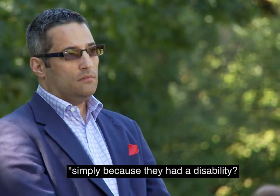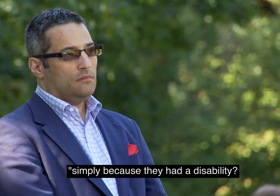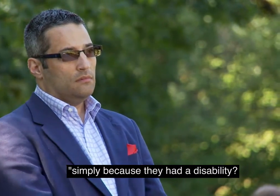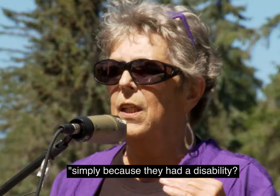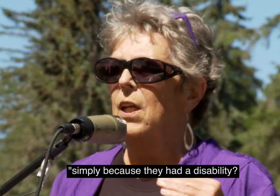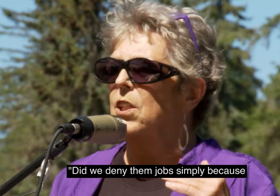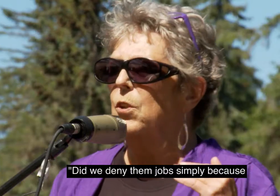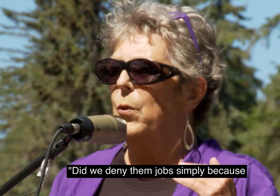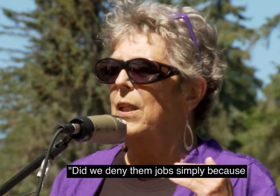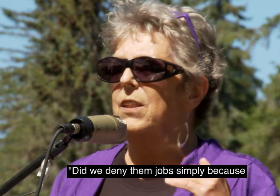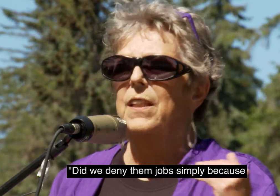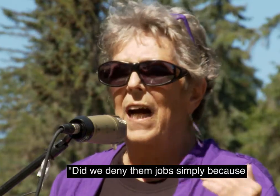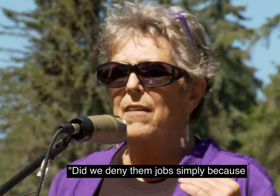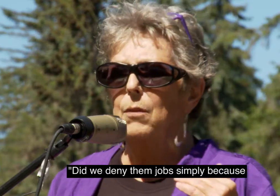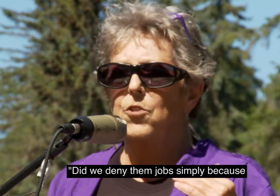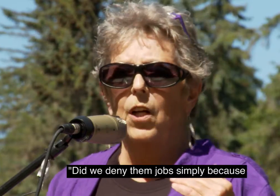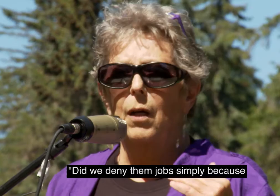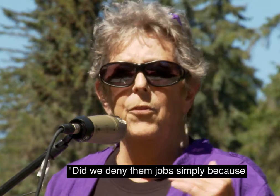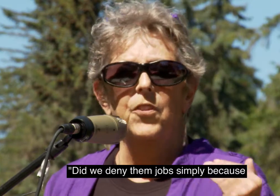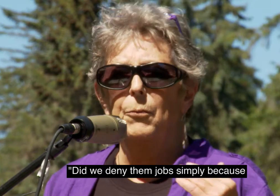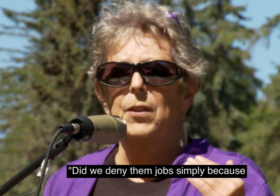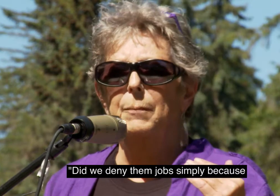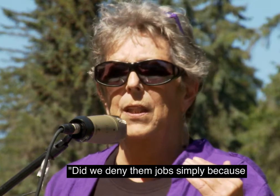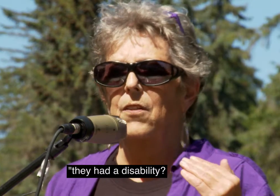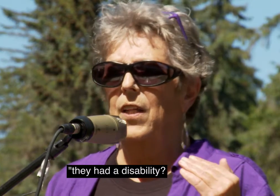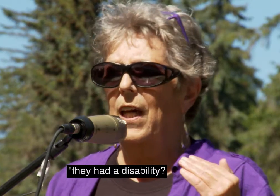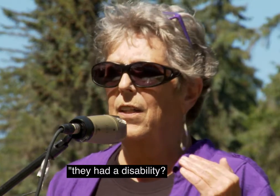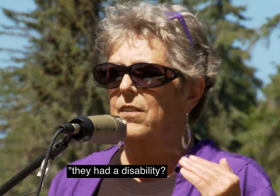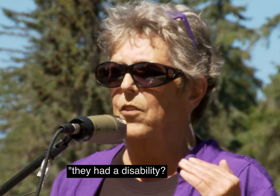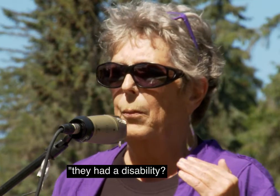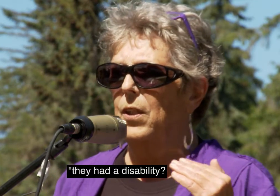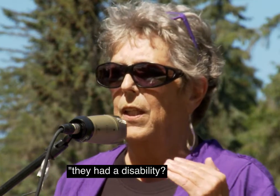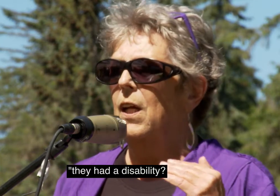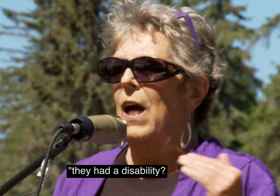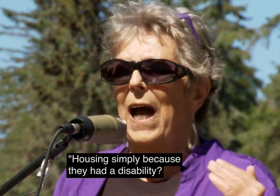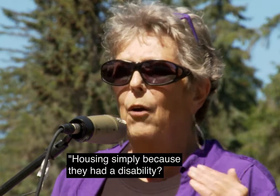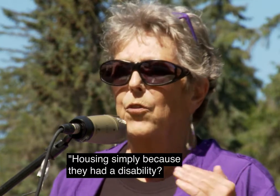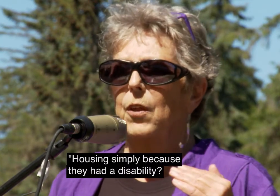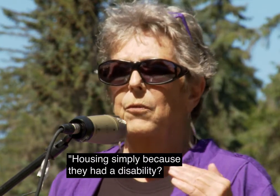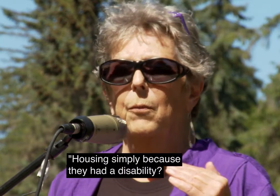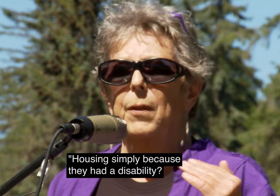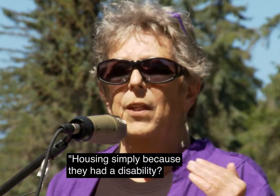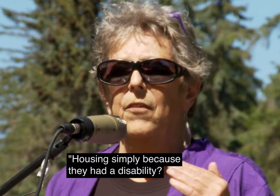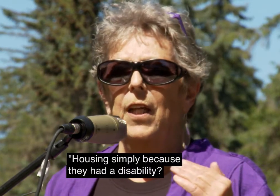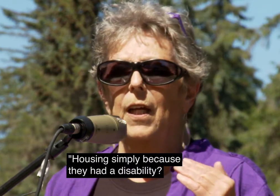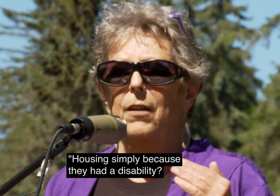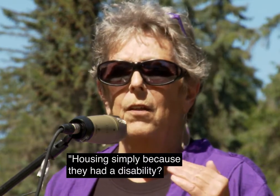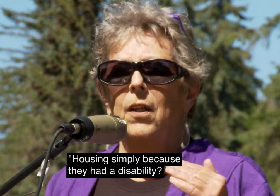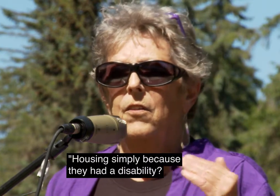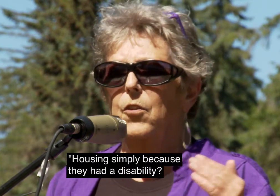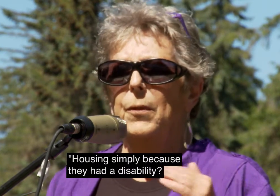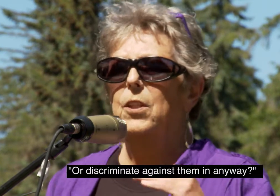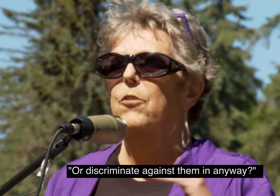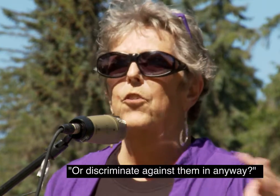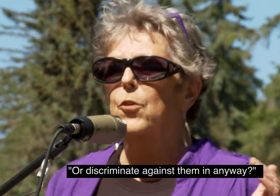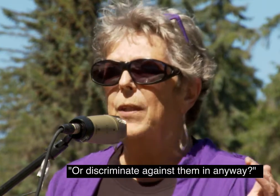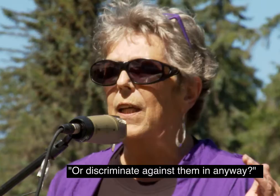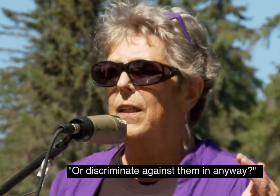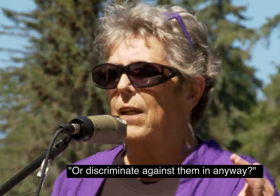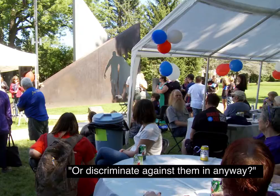disability? Did we deny them jobs simply because they had a disability, housing simply because they had a disability, or discriminated against them